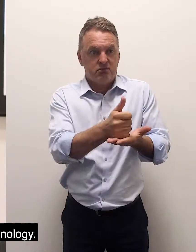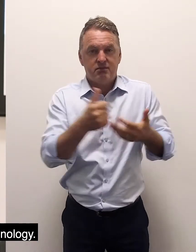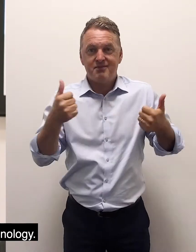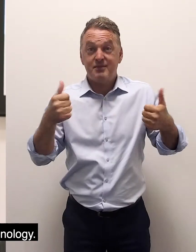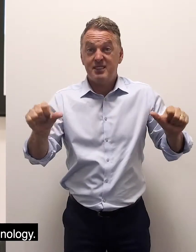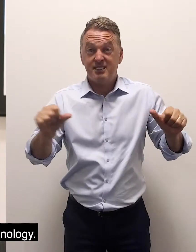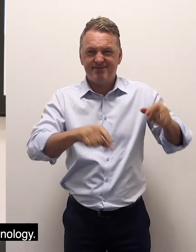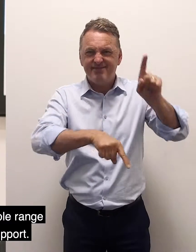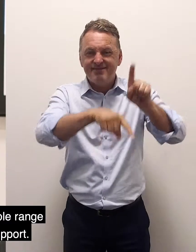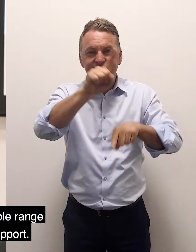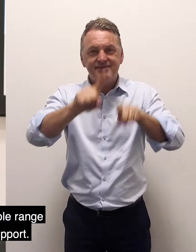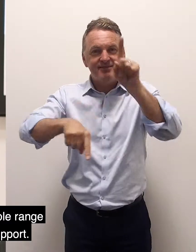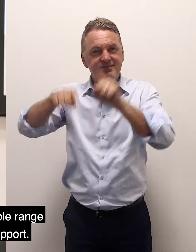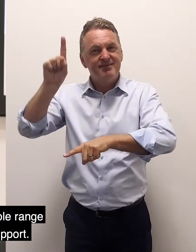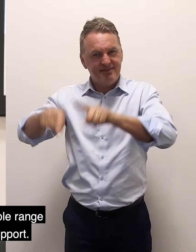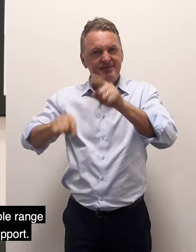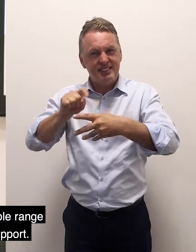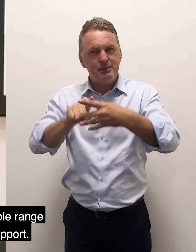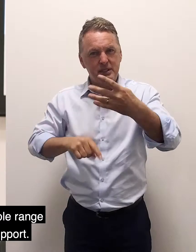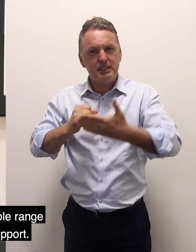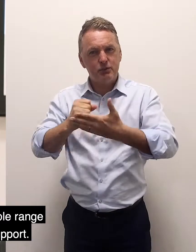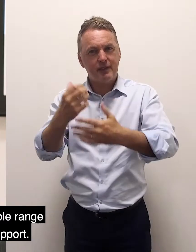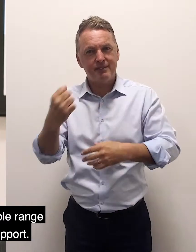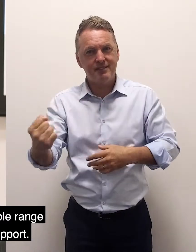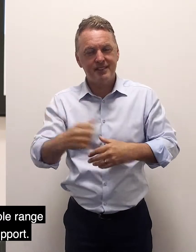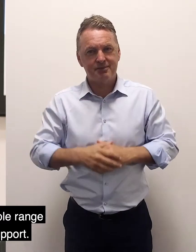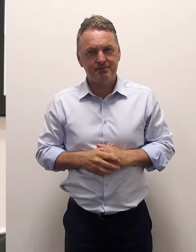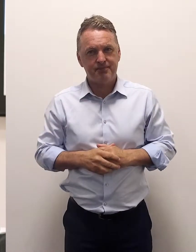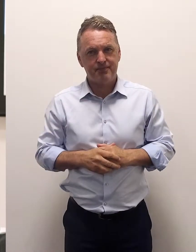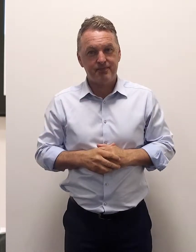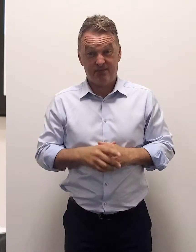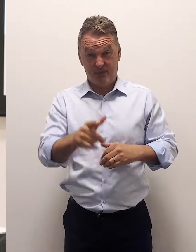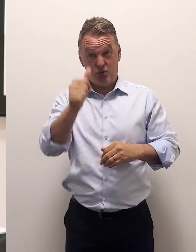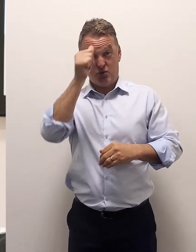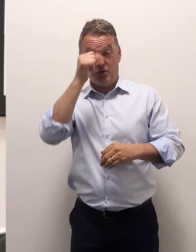It might be technology. So there's a whole range of disability support.